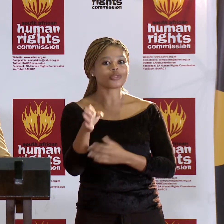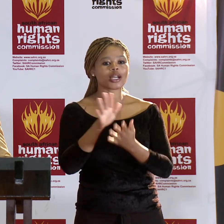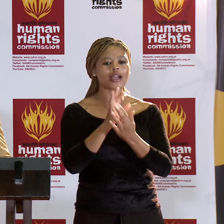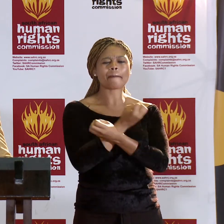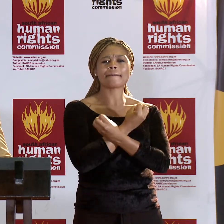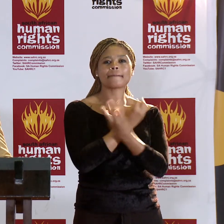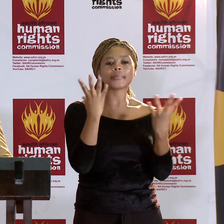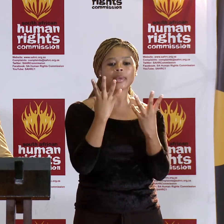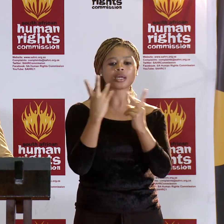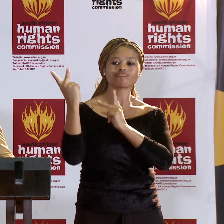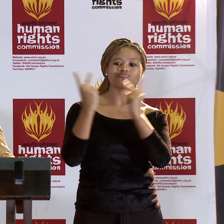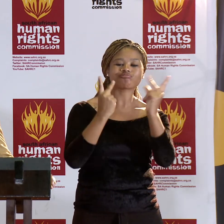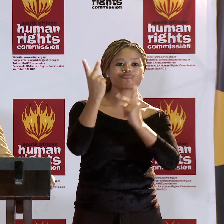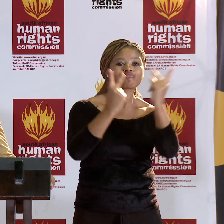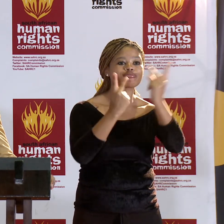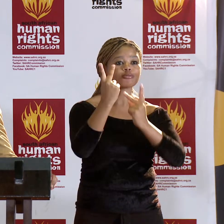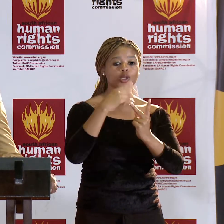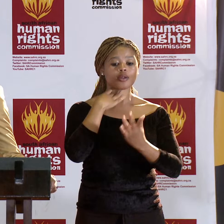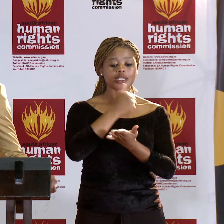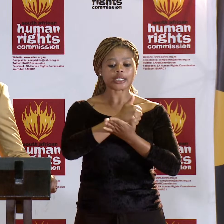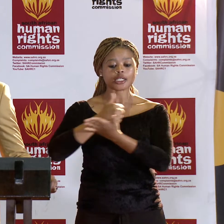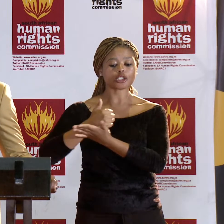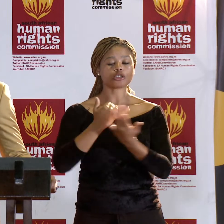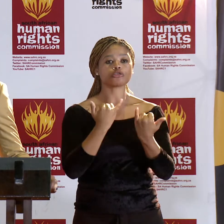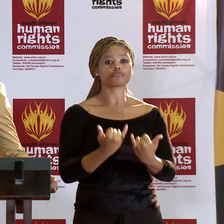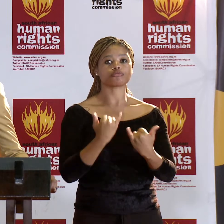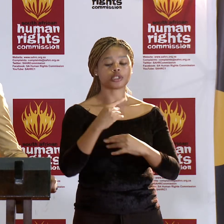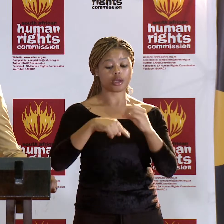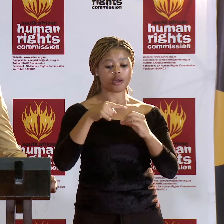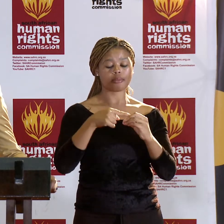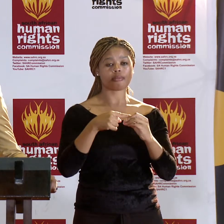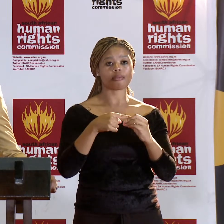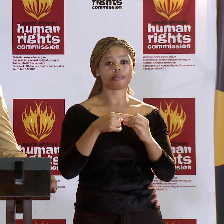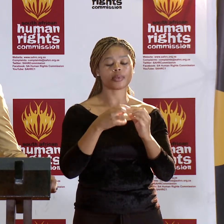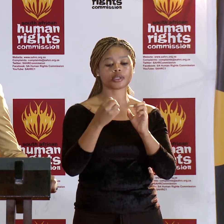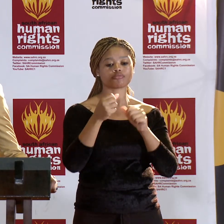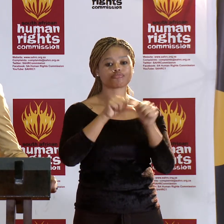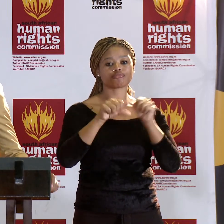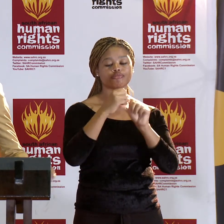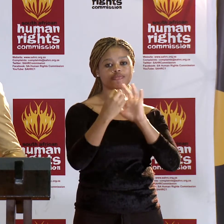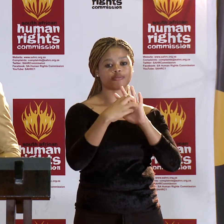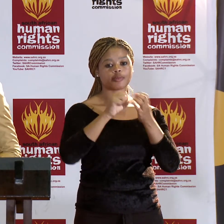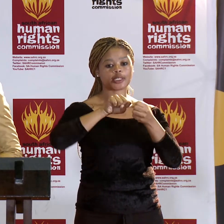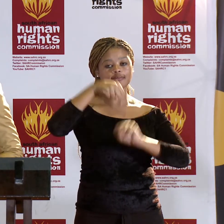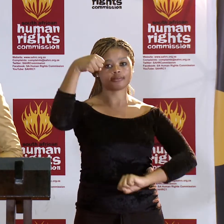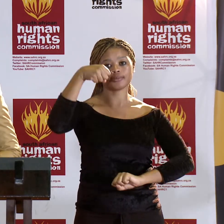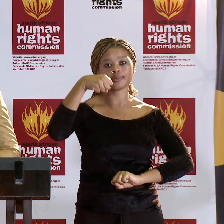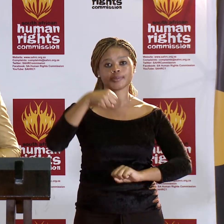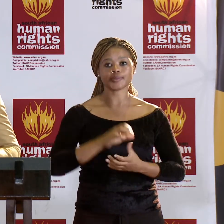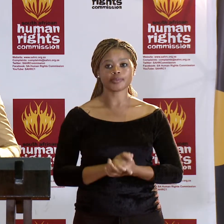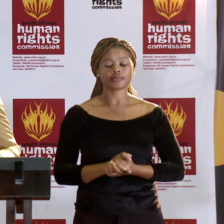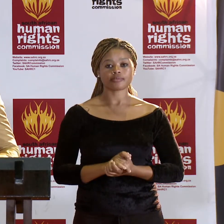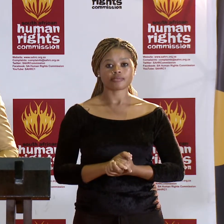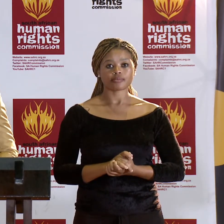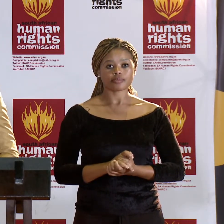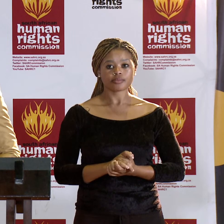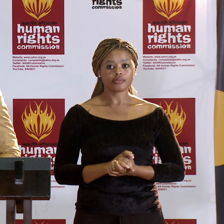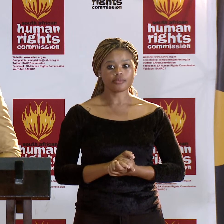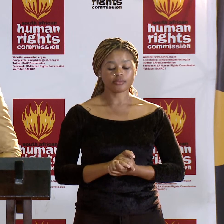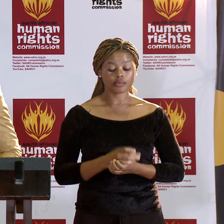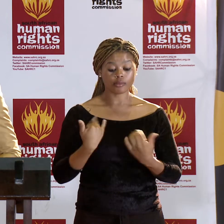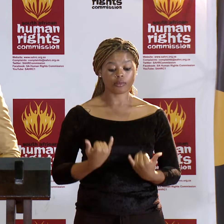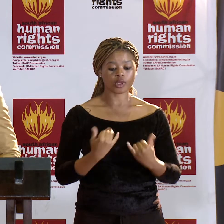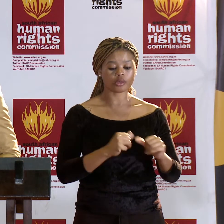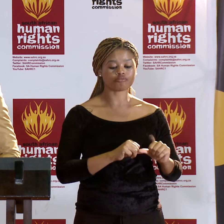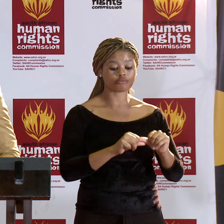so many great guests who will be speaking to you today about what we're doing and the social media charter. To kick it right off,